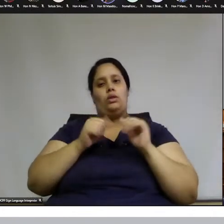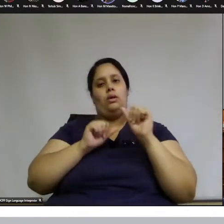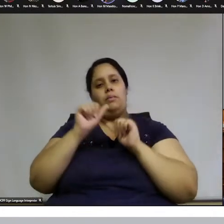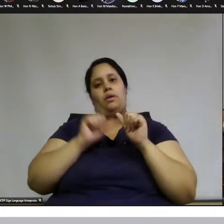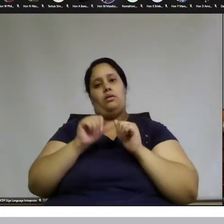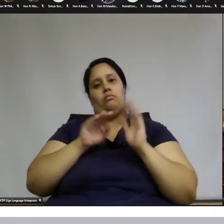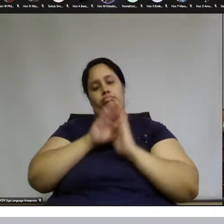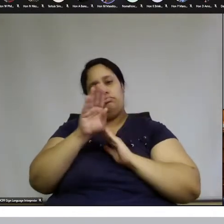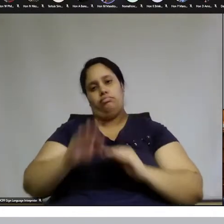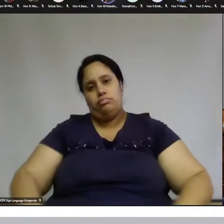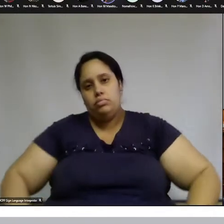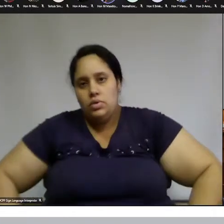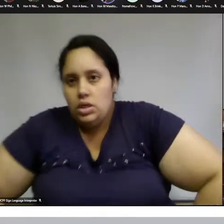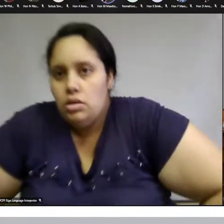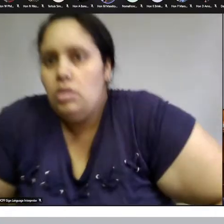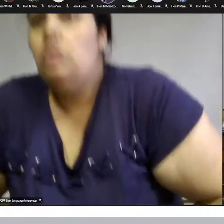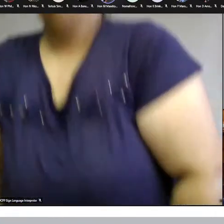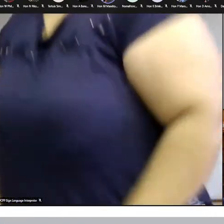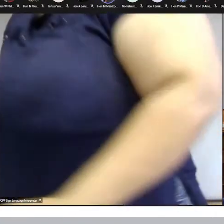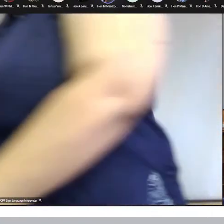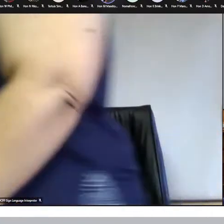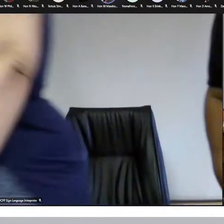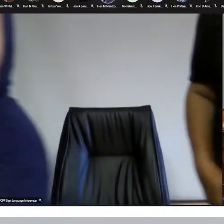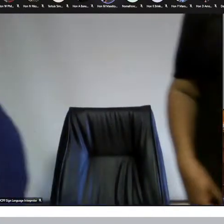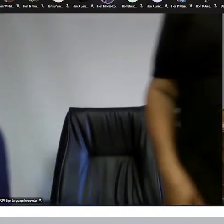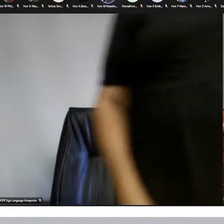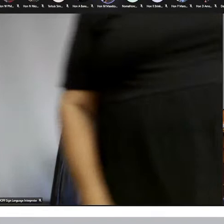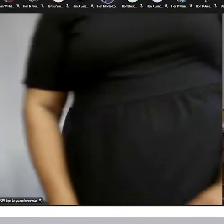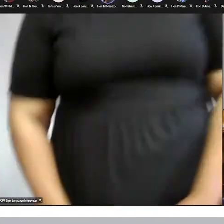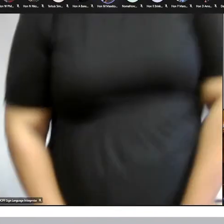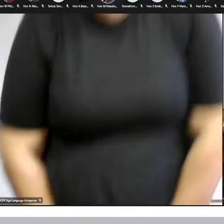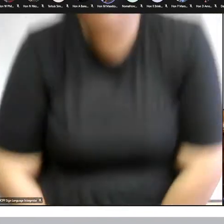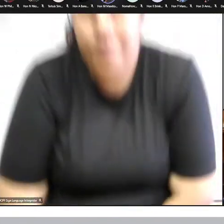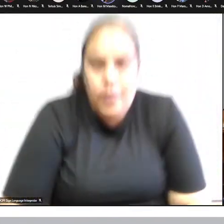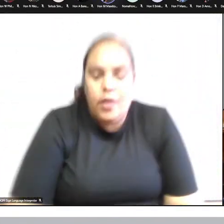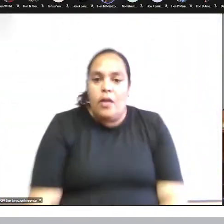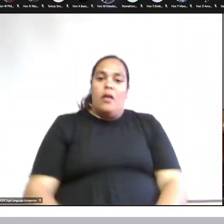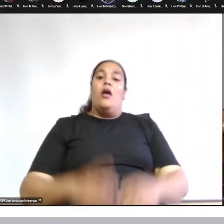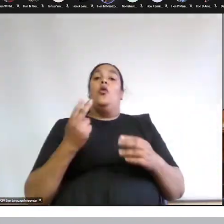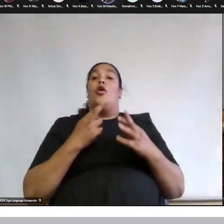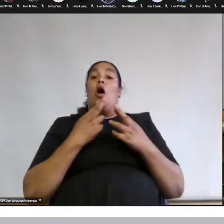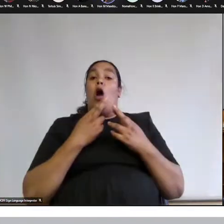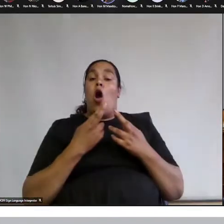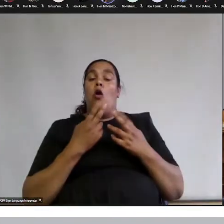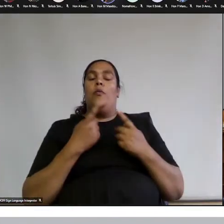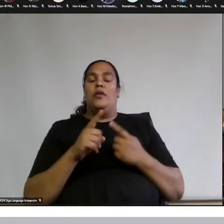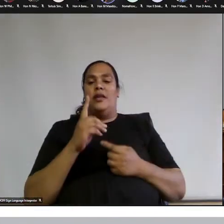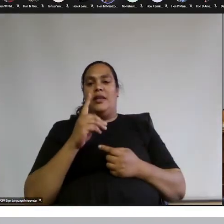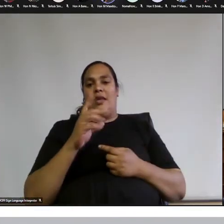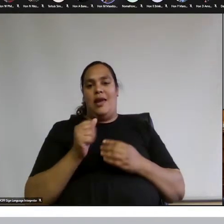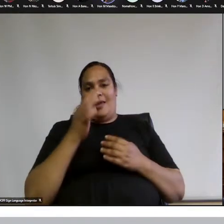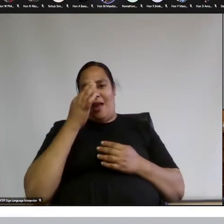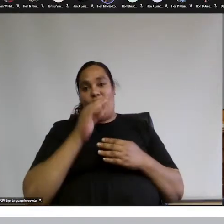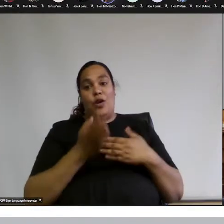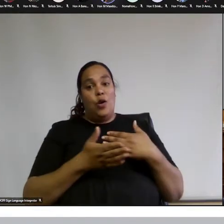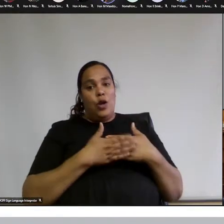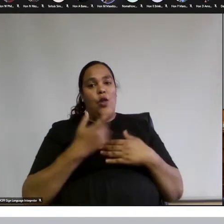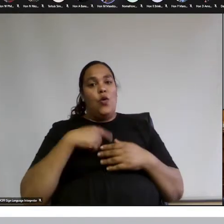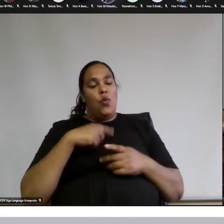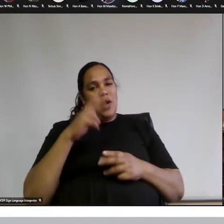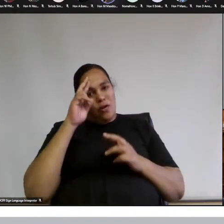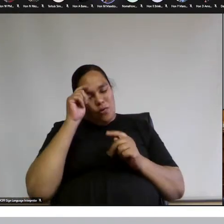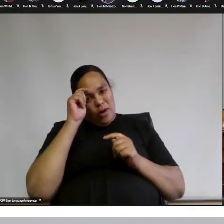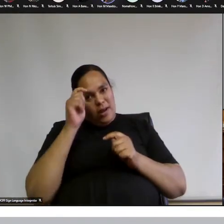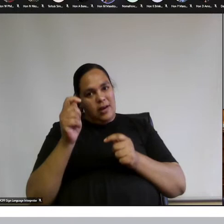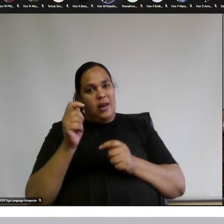hope. The only hope for South Africa is this DA government. In closing, Deputy Speaker, we recognize